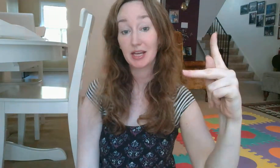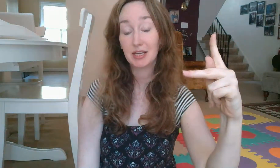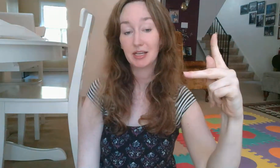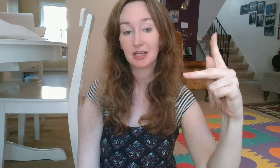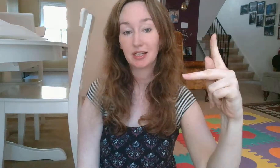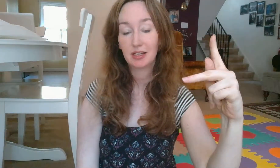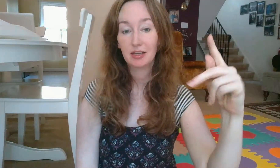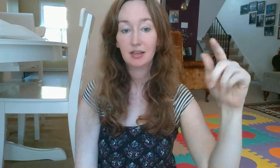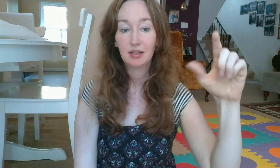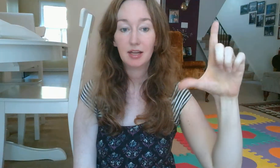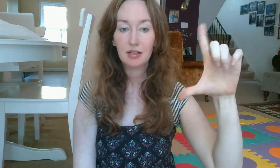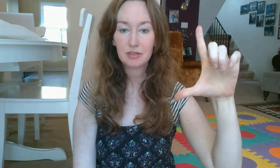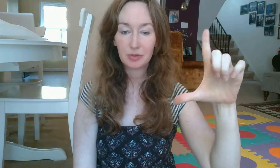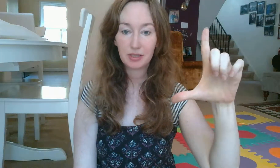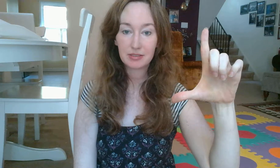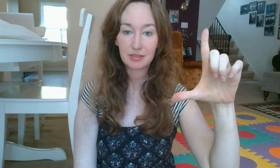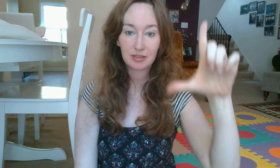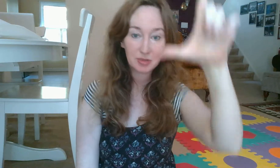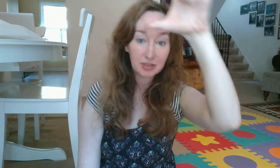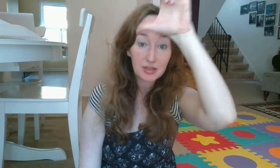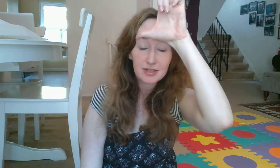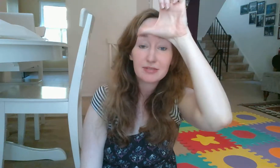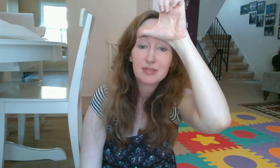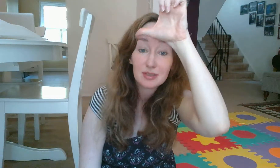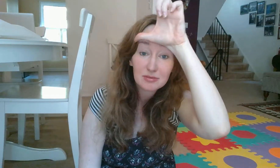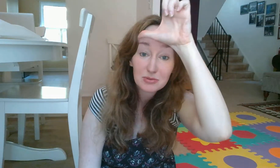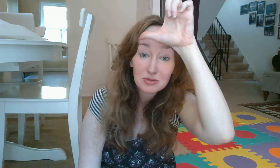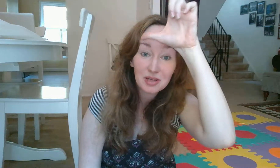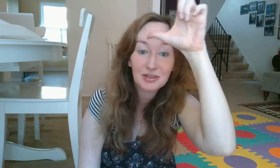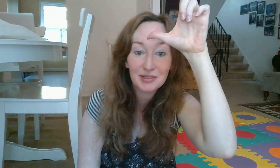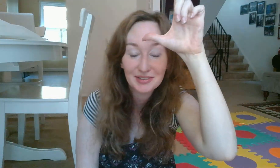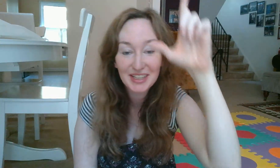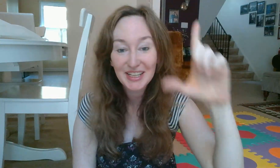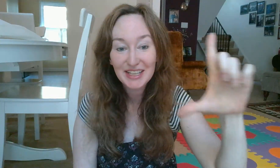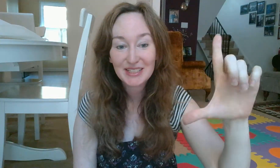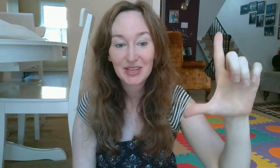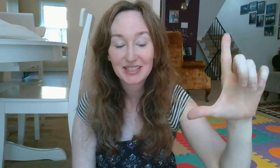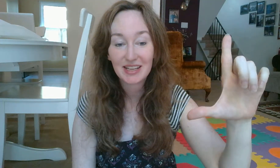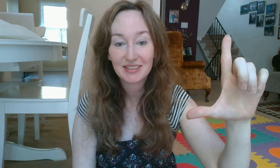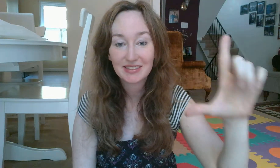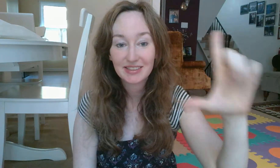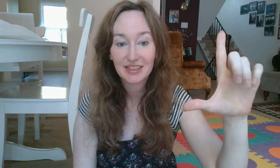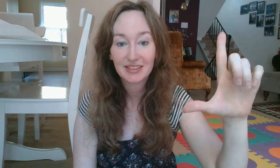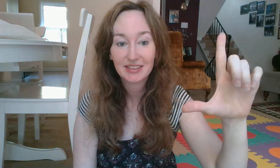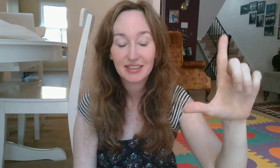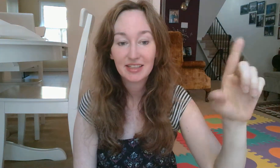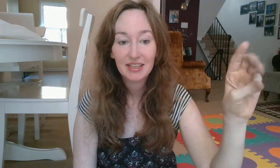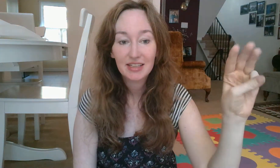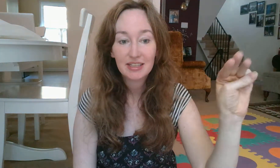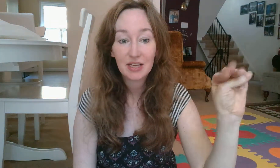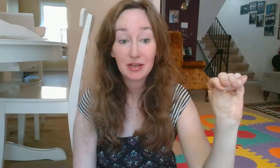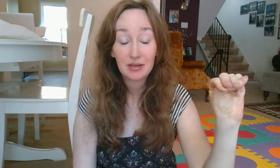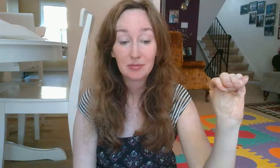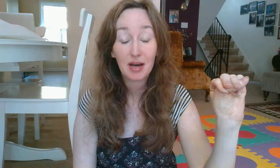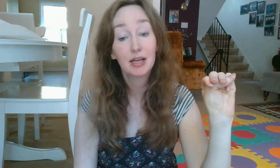K. L is pretty easy. I mean, a lot of us have seen Loser. So that's L. L. Now M, I grew